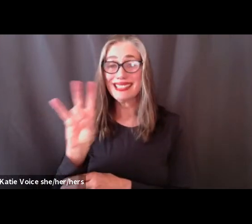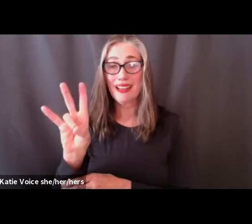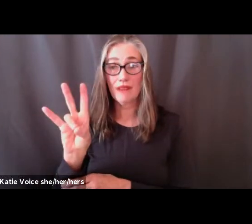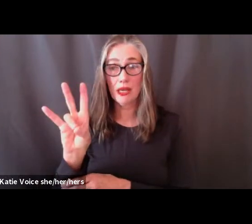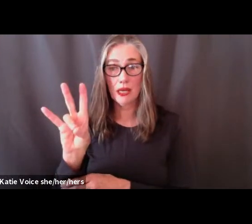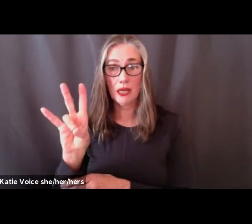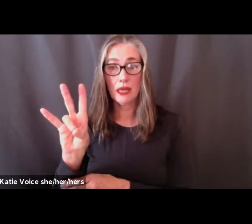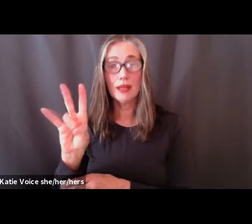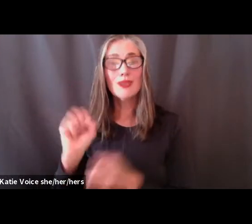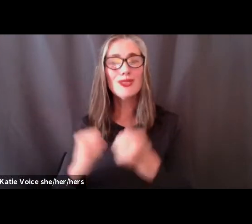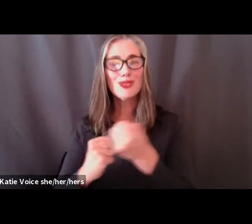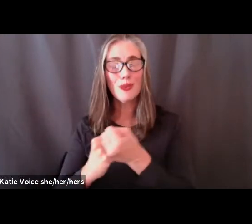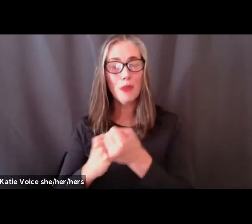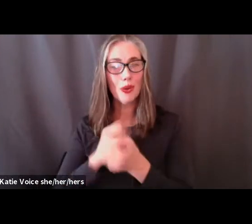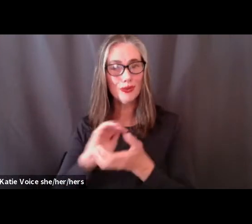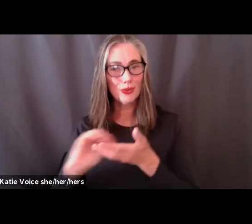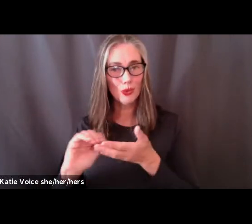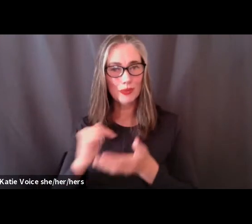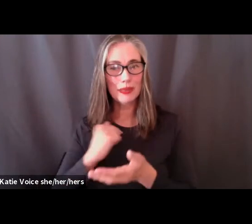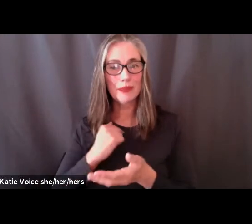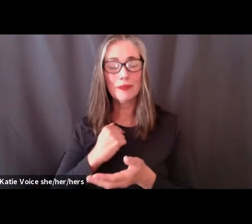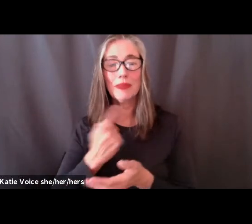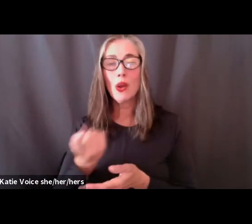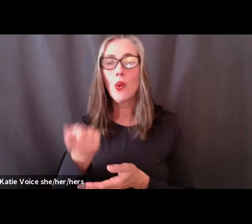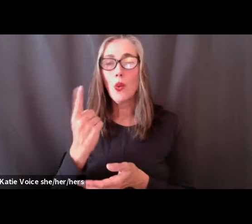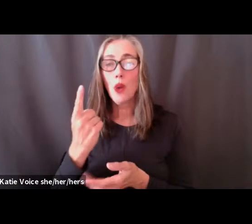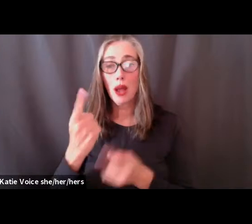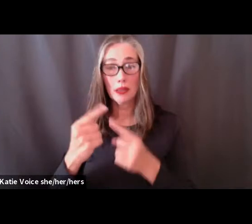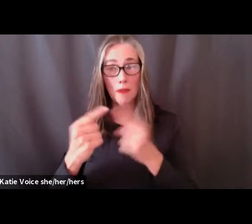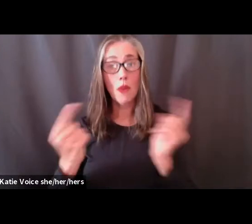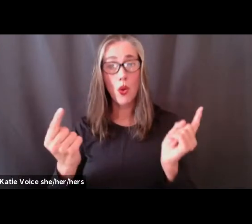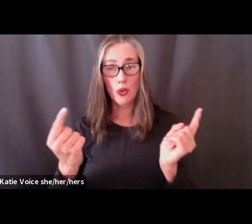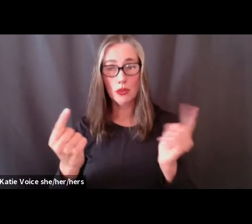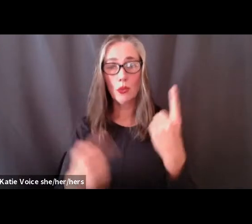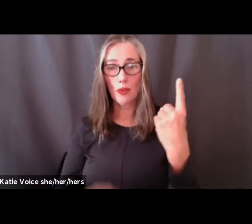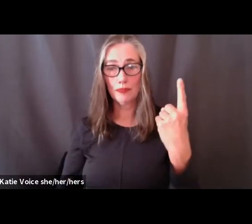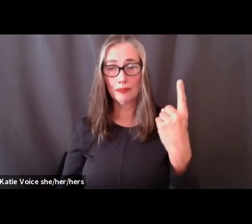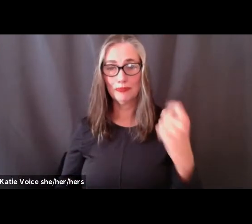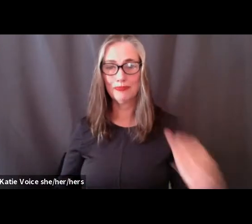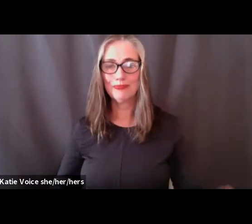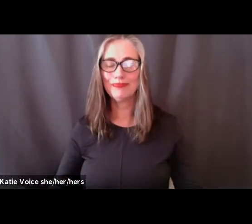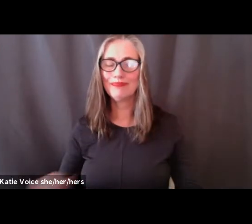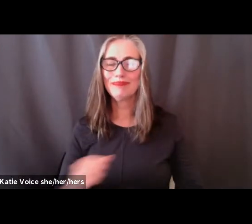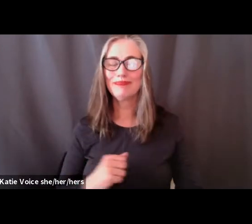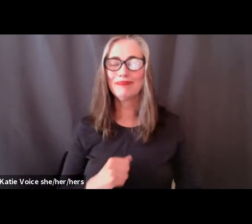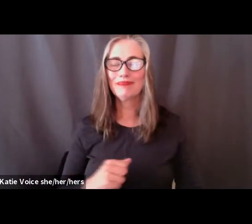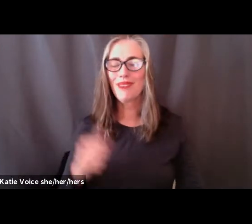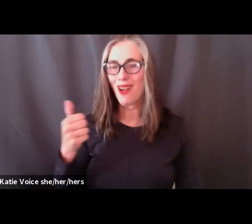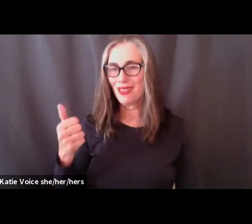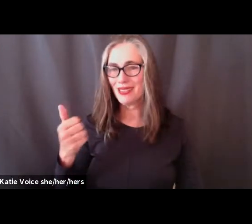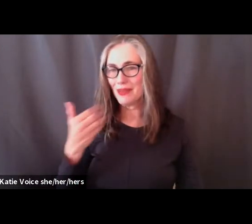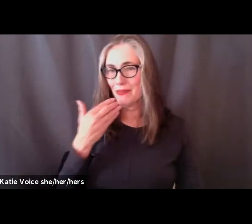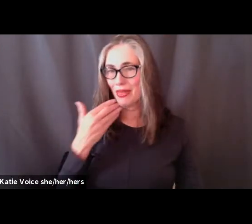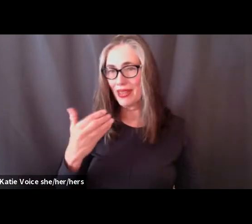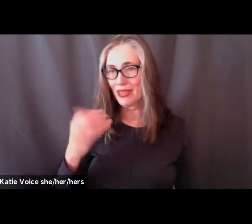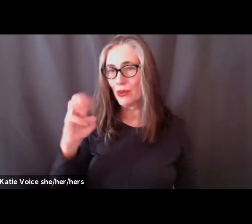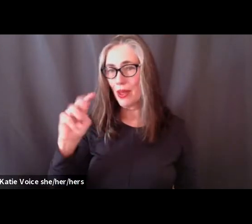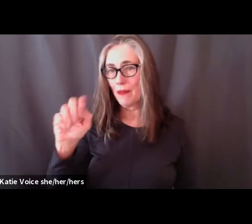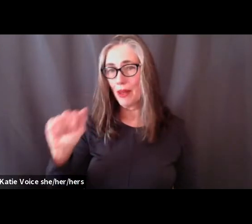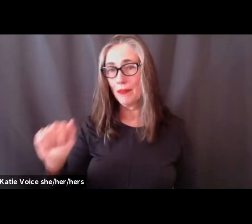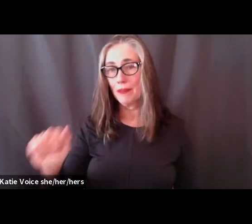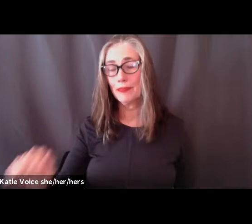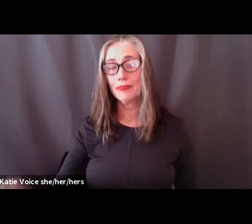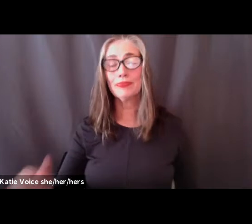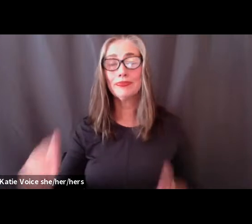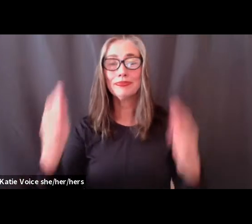in support, excuse me, and then 1 opposed. Awesome. Thank you very much, Emma. Okay, now